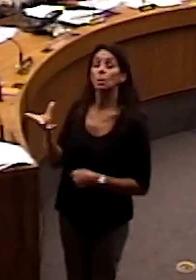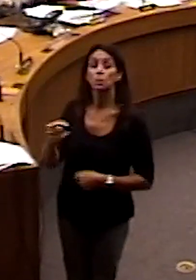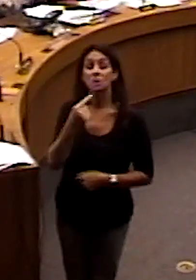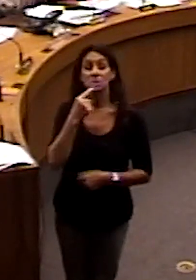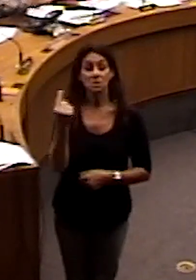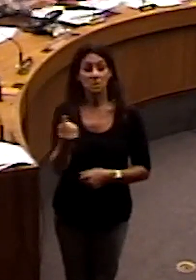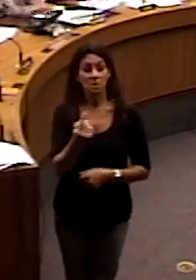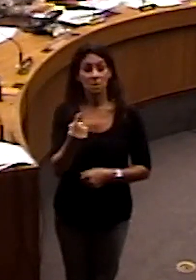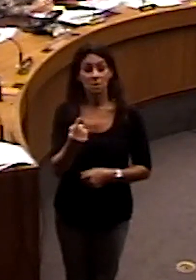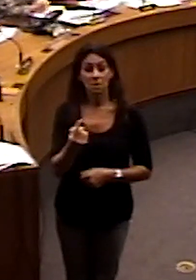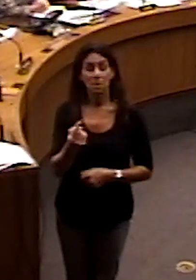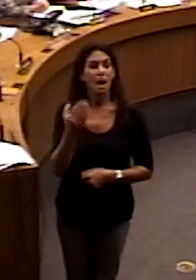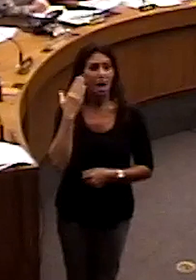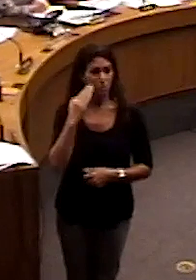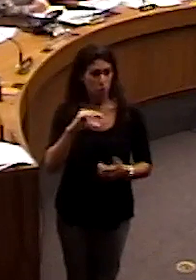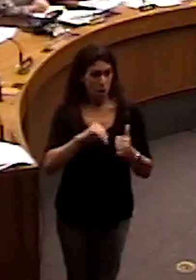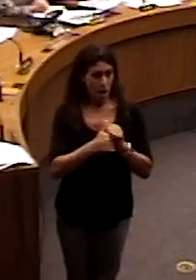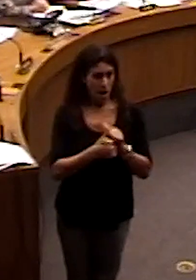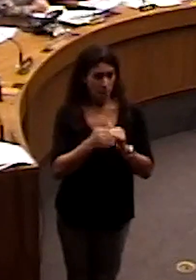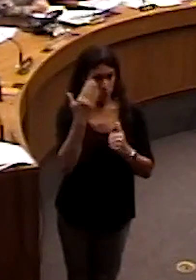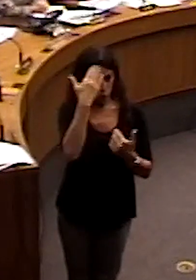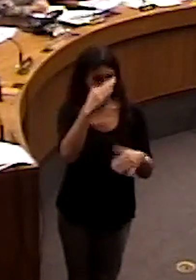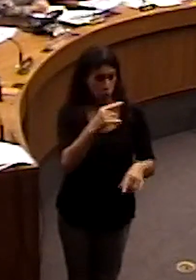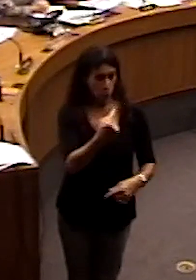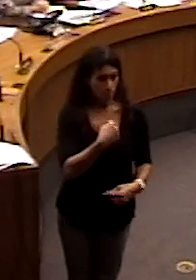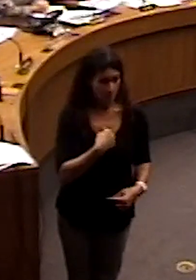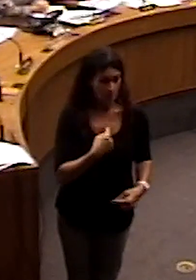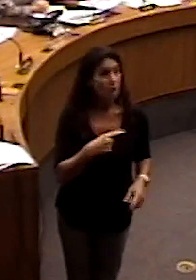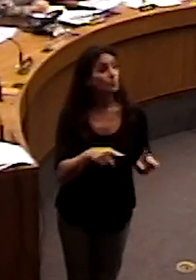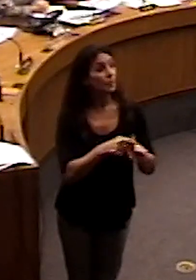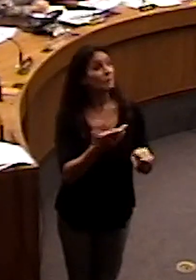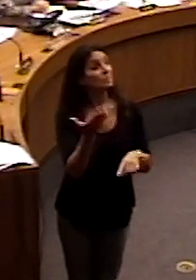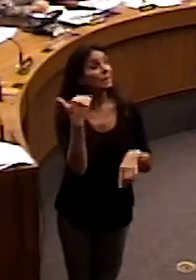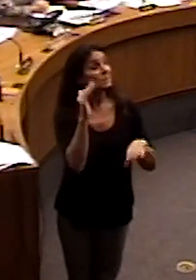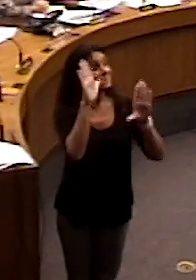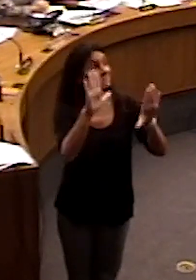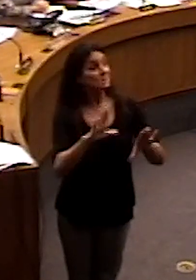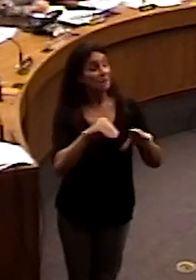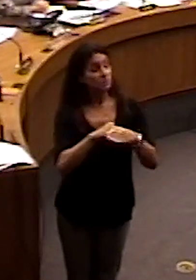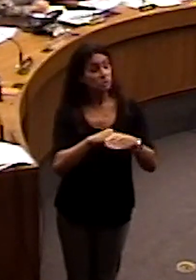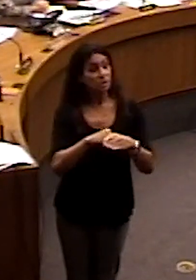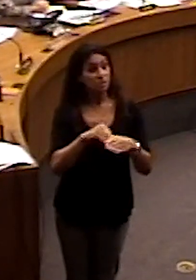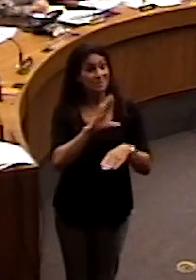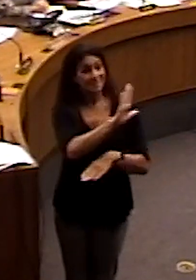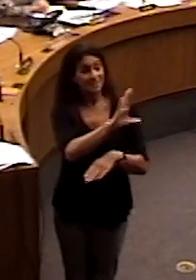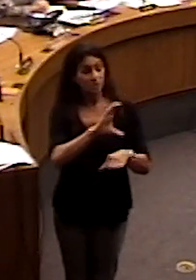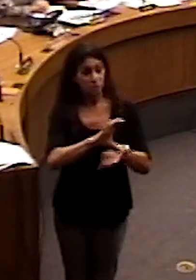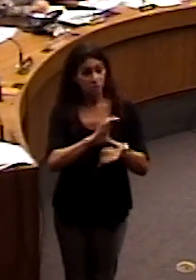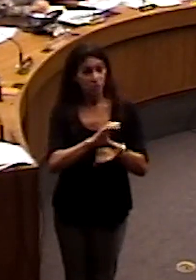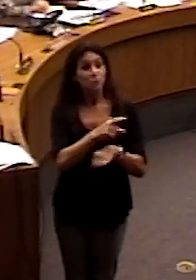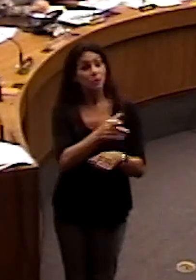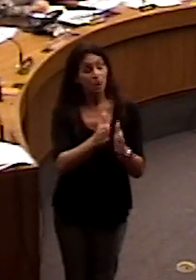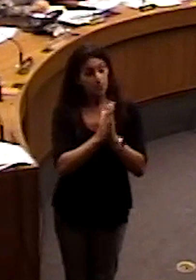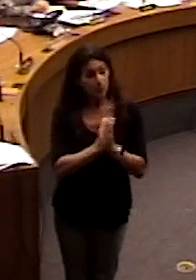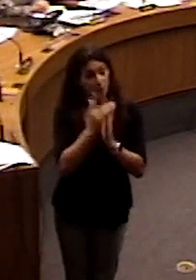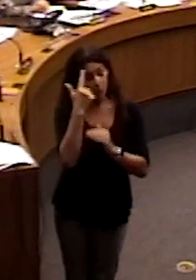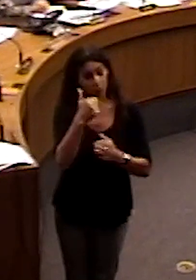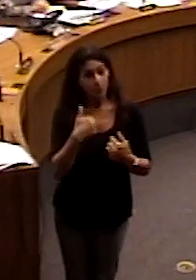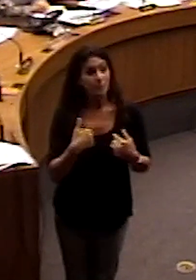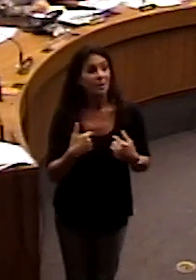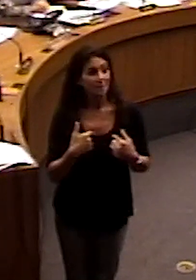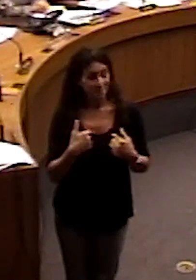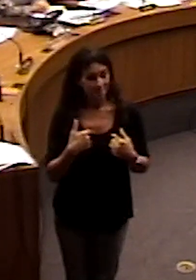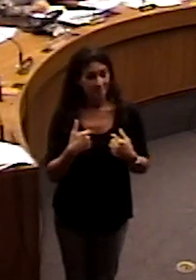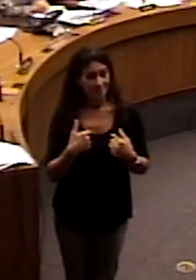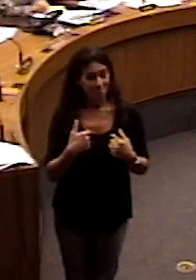didn't know him. He didn't know me, but I know he's a man of God. This past Sunday, I was in church at his church, and he prayed for me for my back. And I